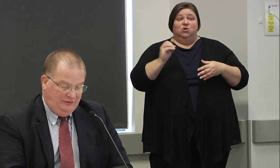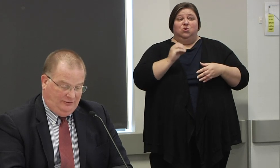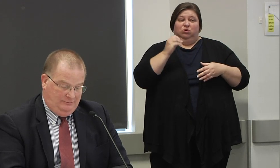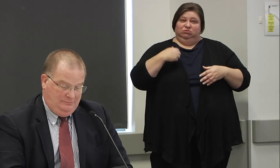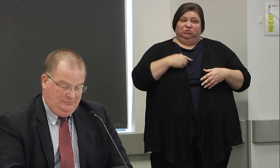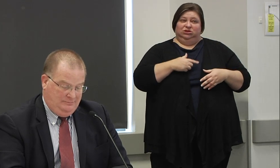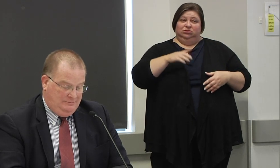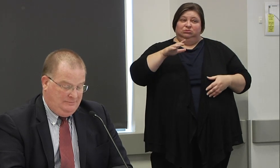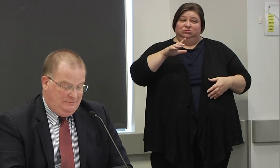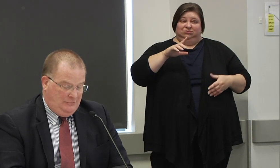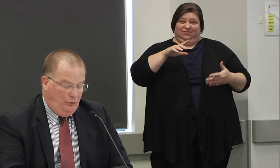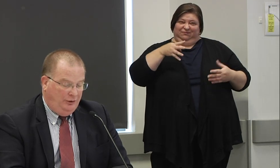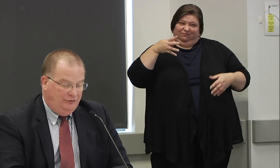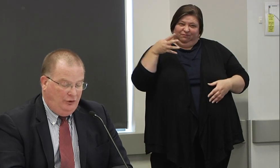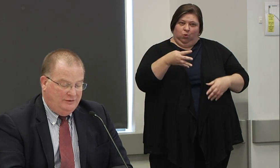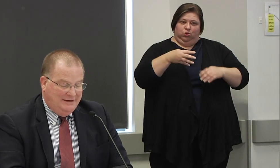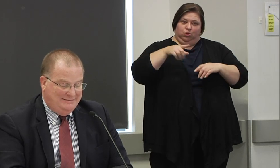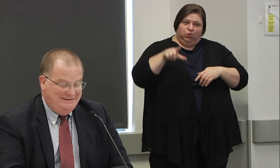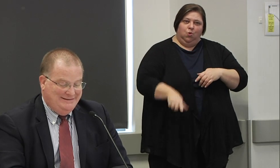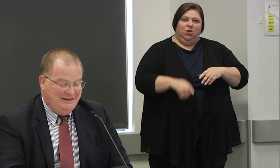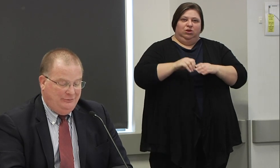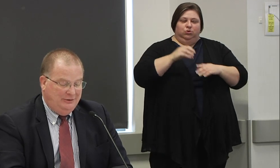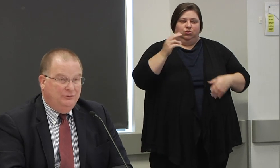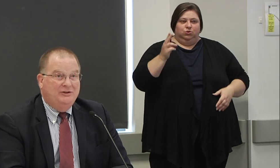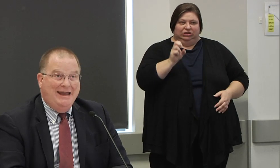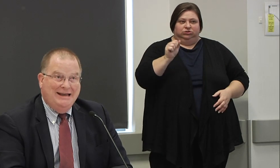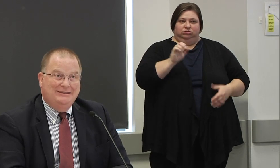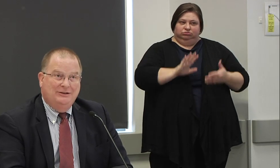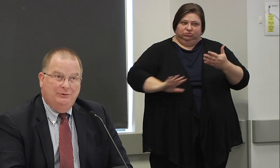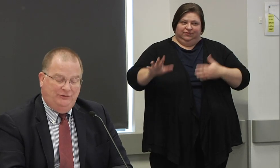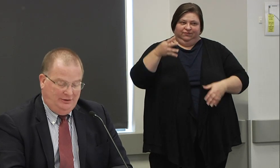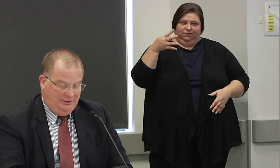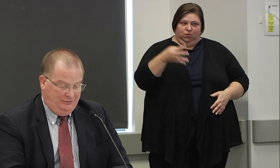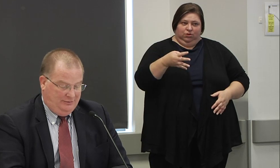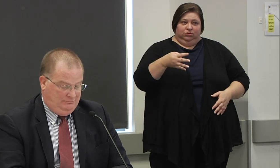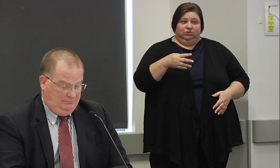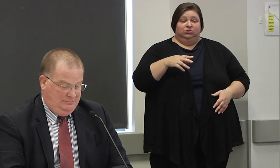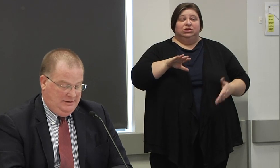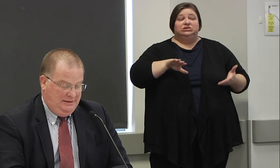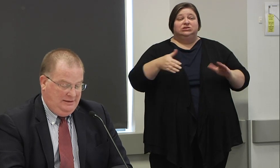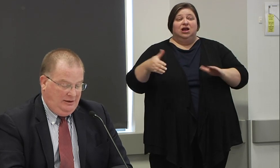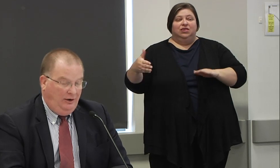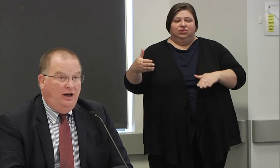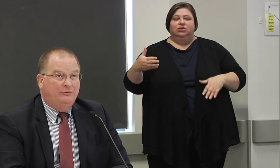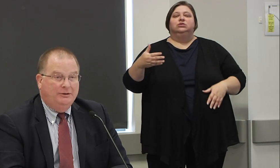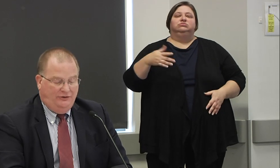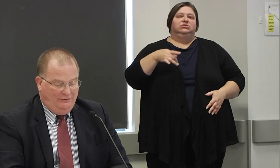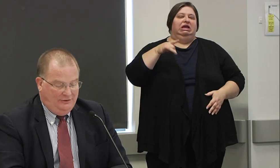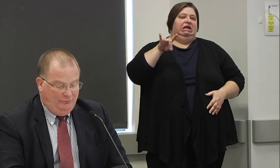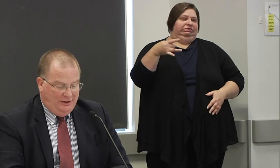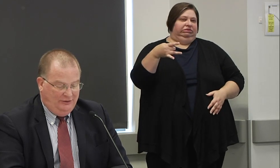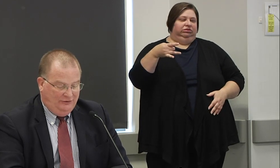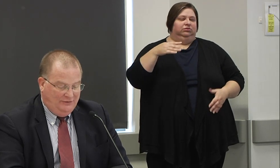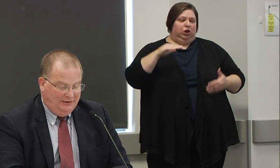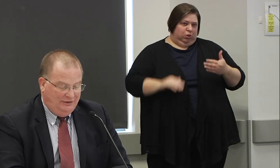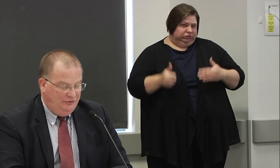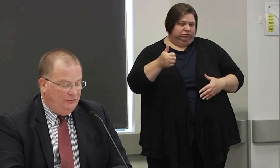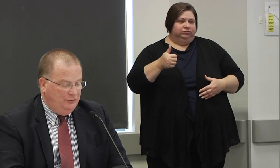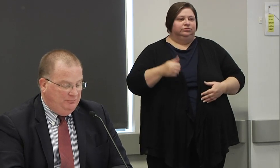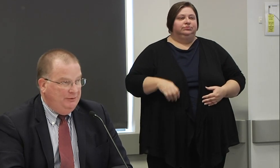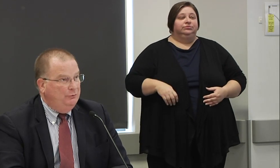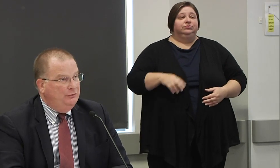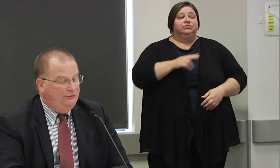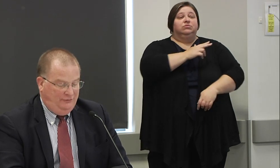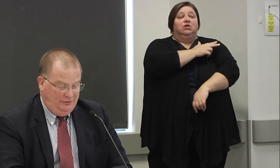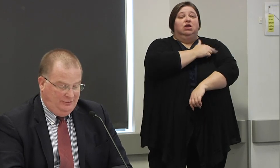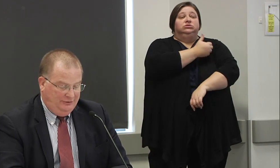States. Oregon's COVID-19 death rate was the 8th lowest in the country. Our hospitals have enough beds and ventilators to treat people